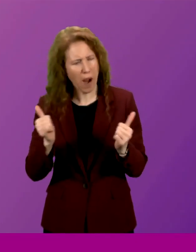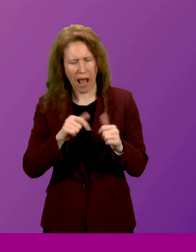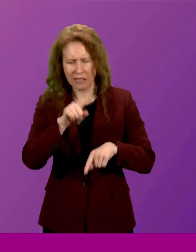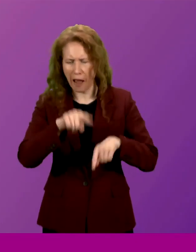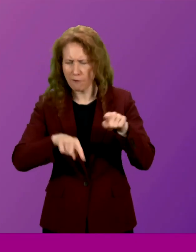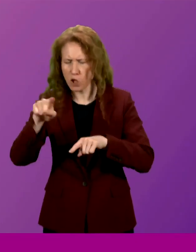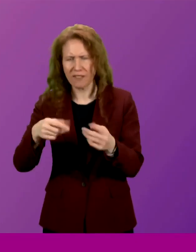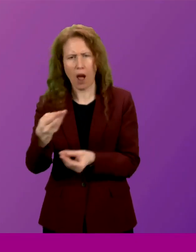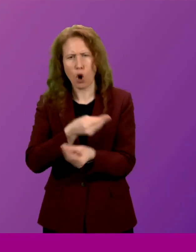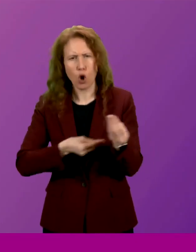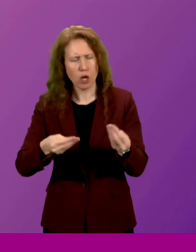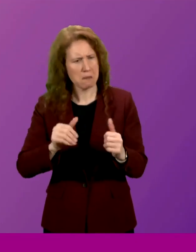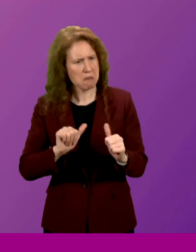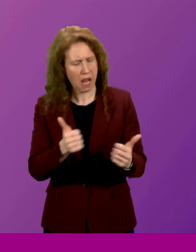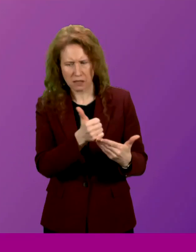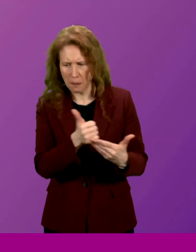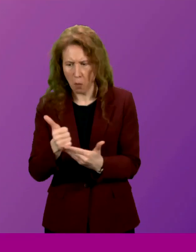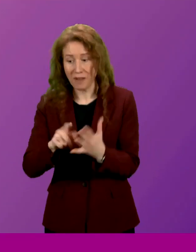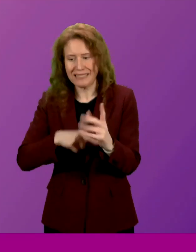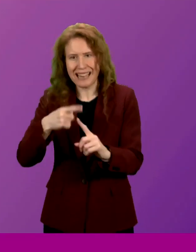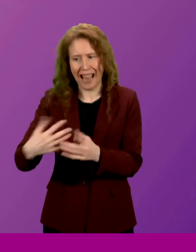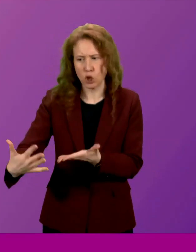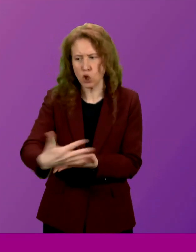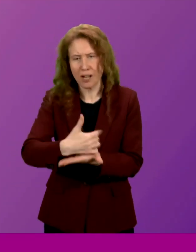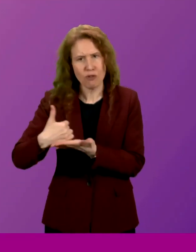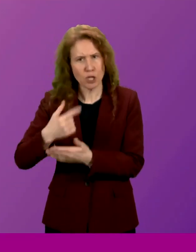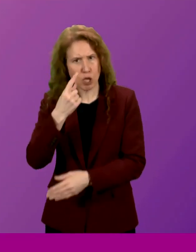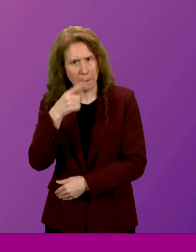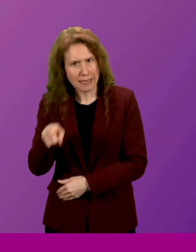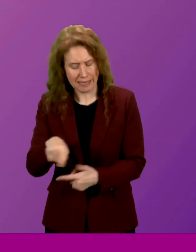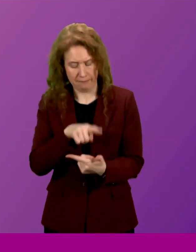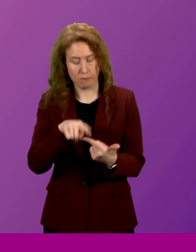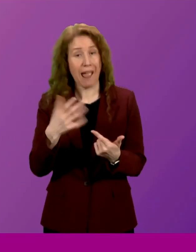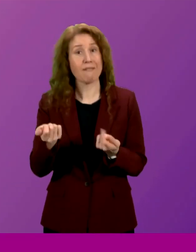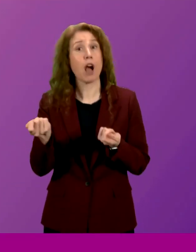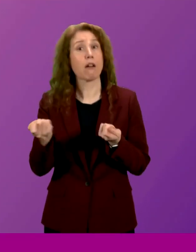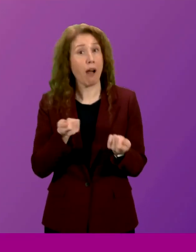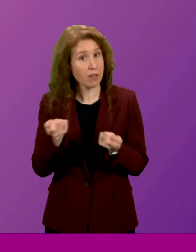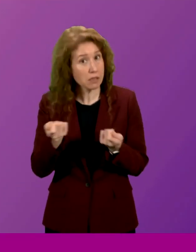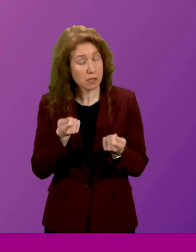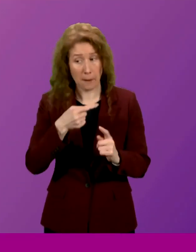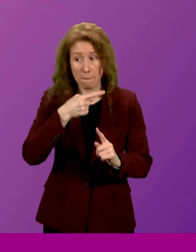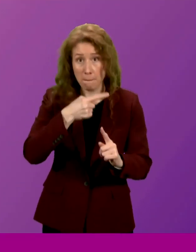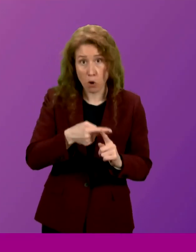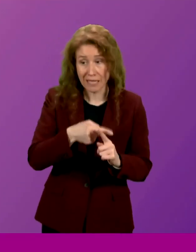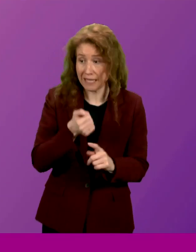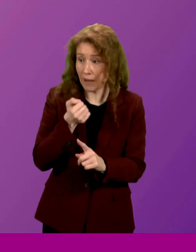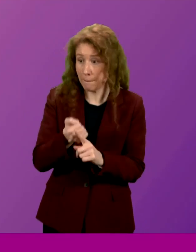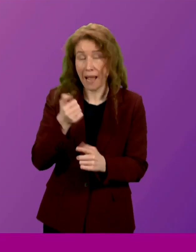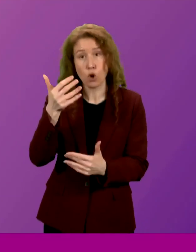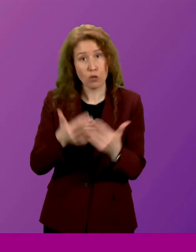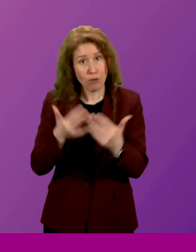well-diversified economy that supports tax generation capacity, that we have governance has a positive impact on the